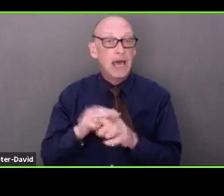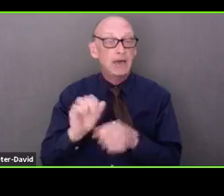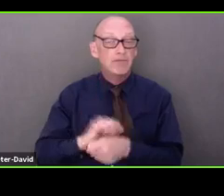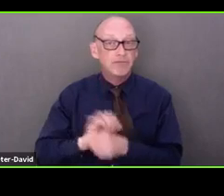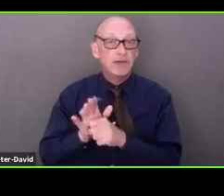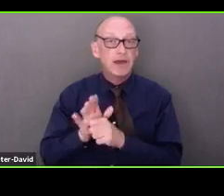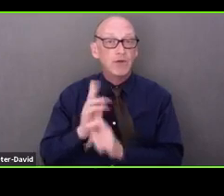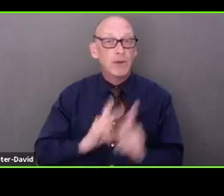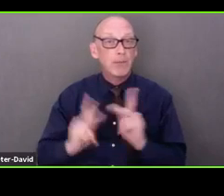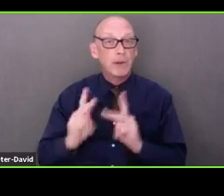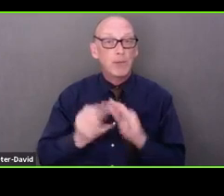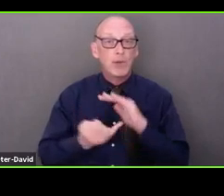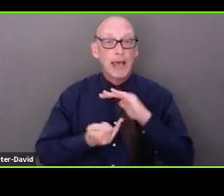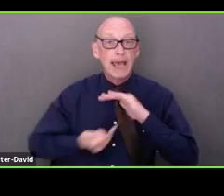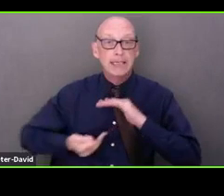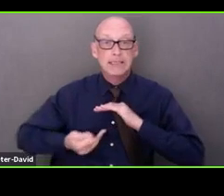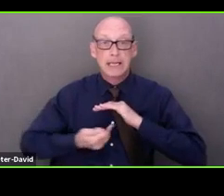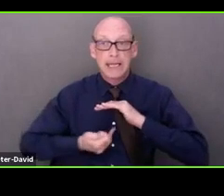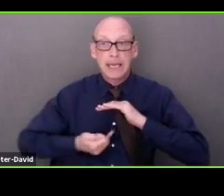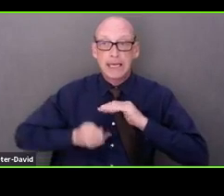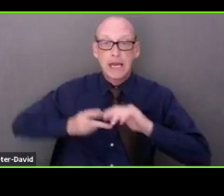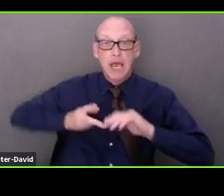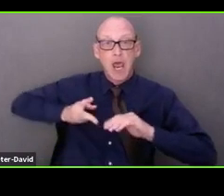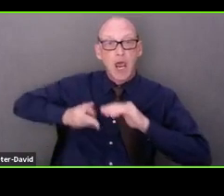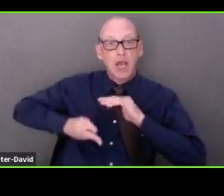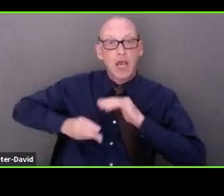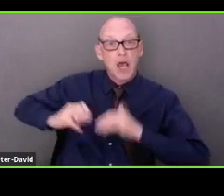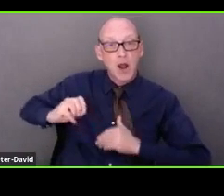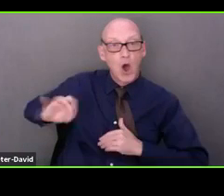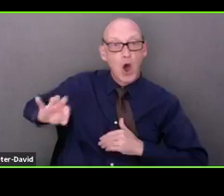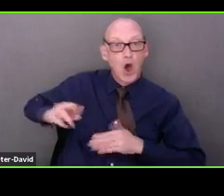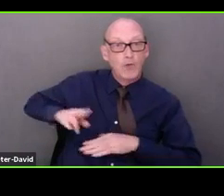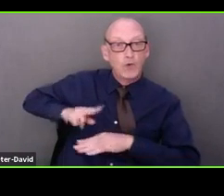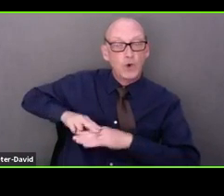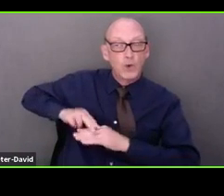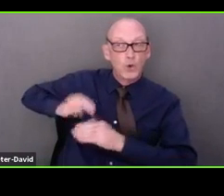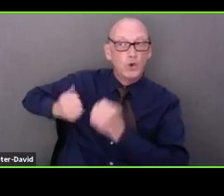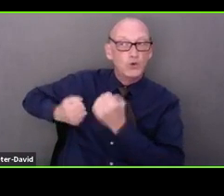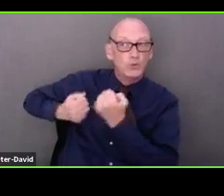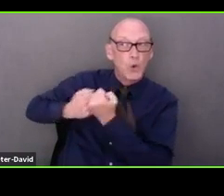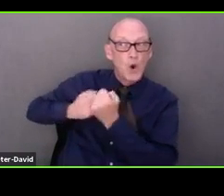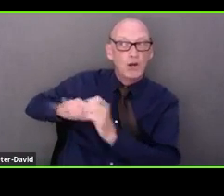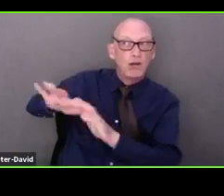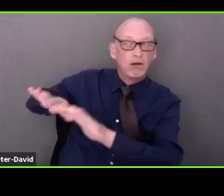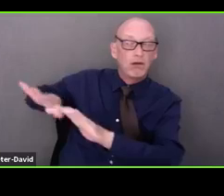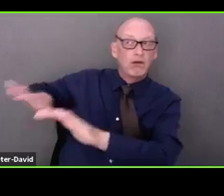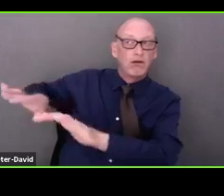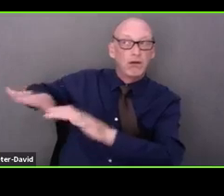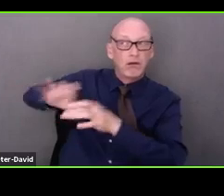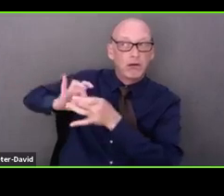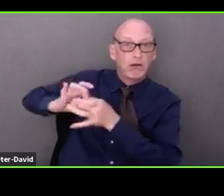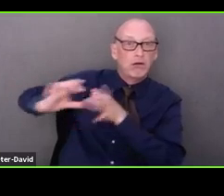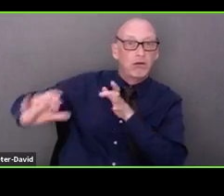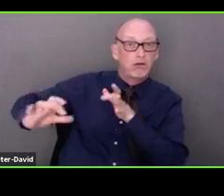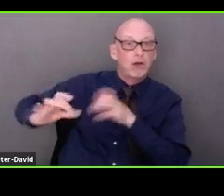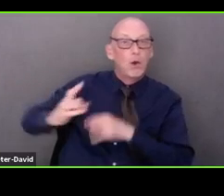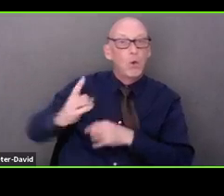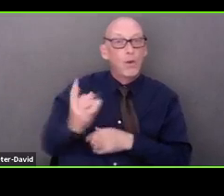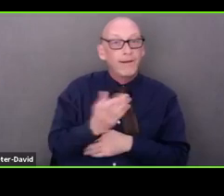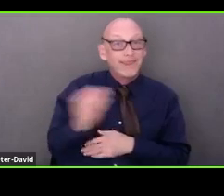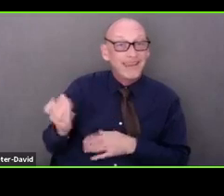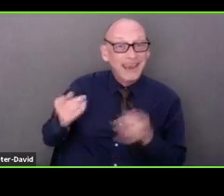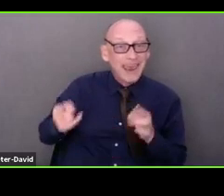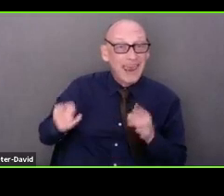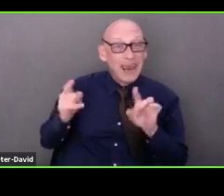have been isolated, that they're cut off from their normal support systems. And so one of the things that has happened, and